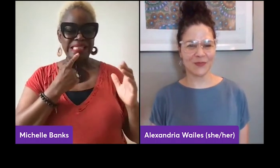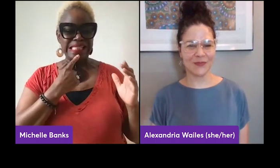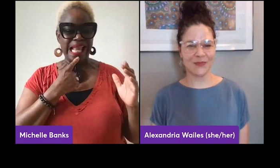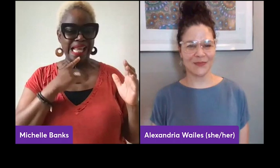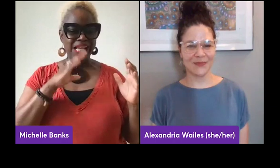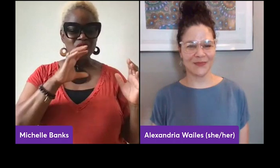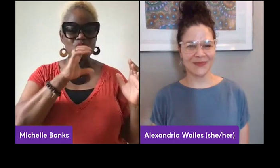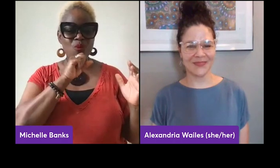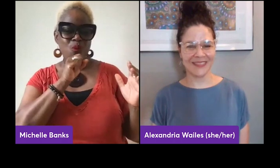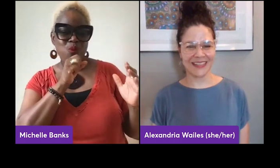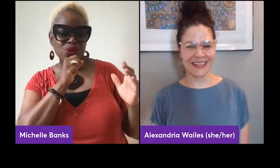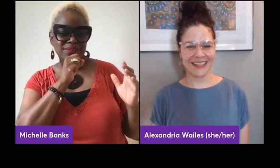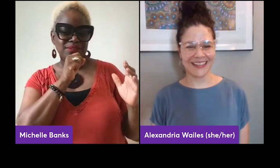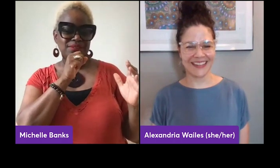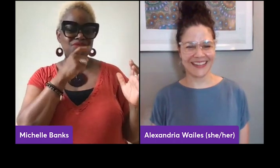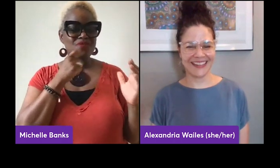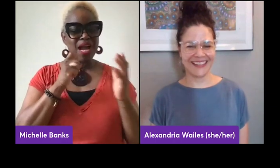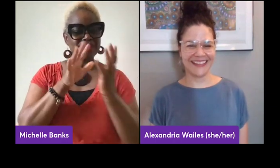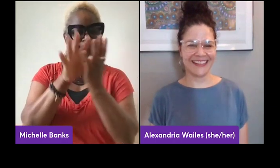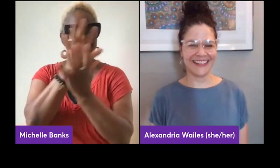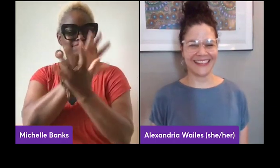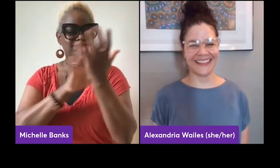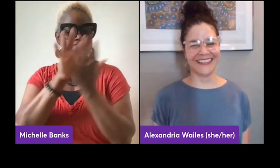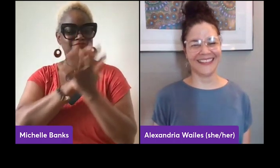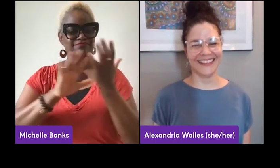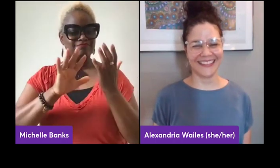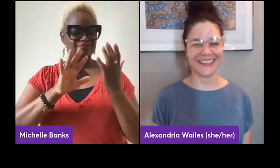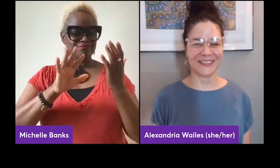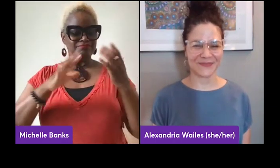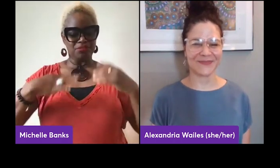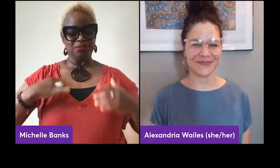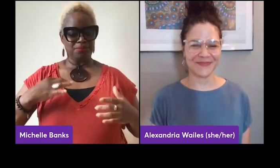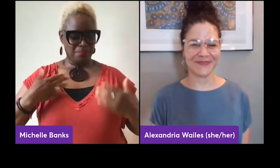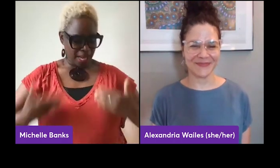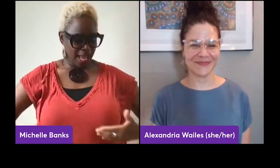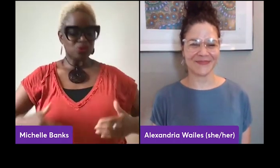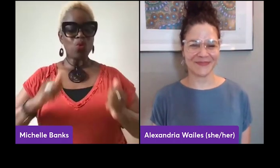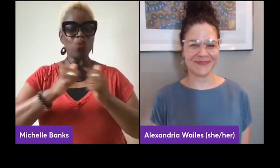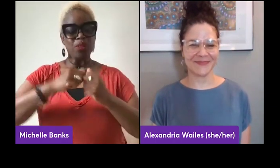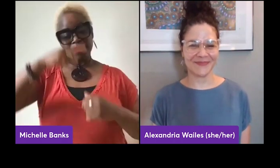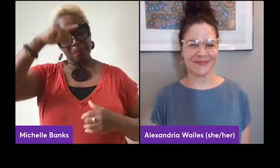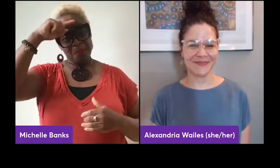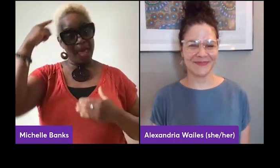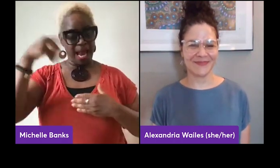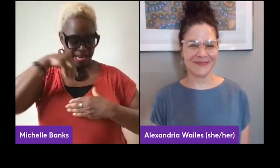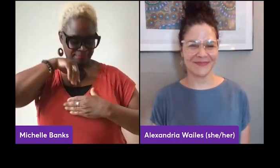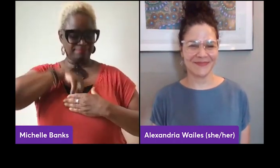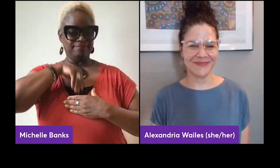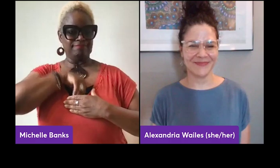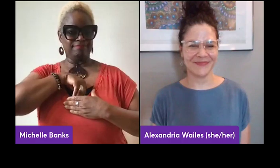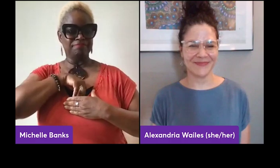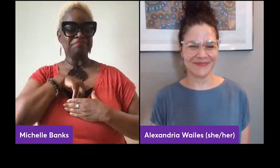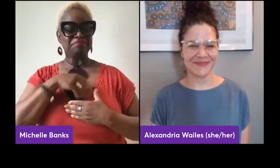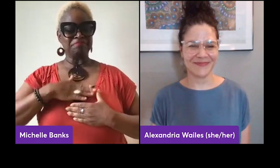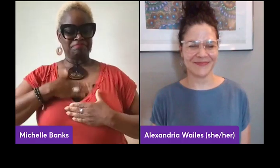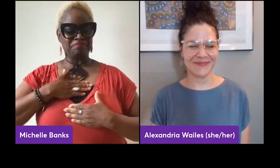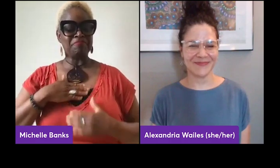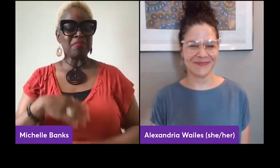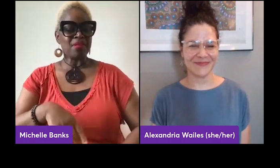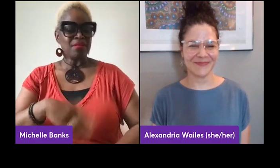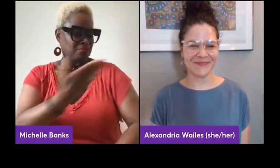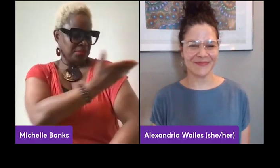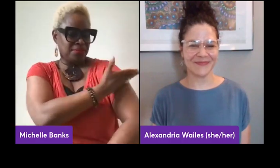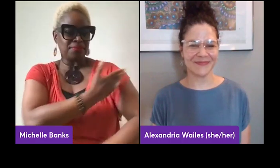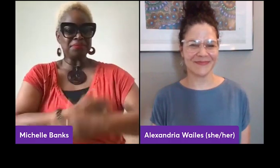I would say my top is orangey red with short sleeves and a black camisole.